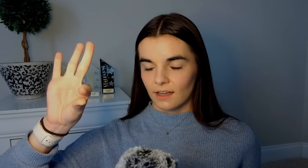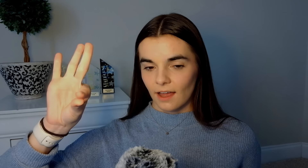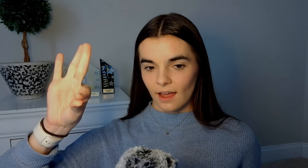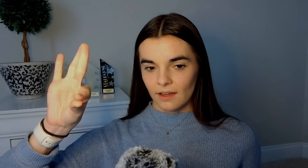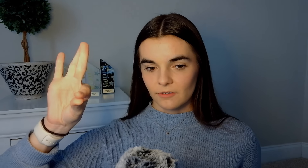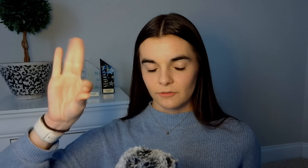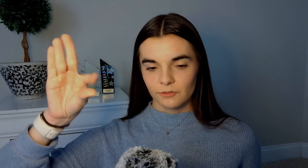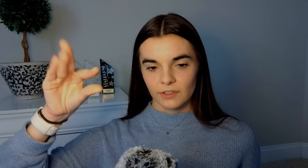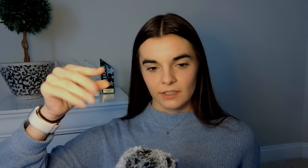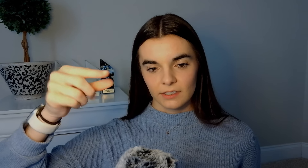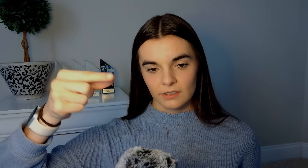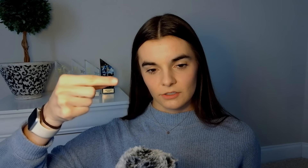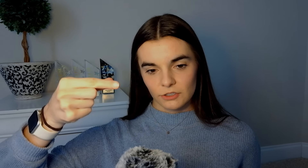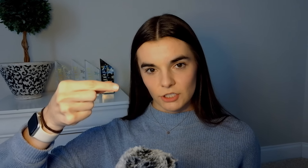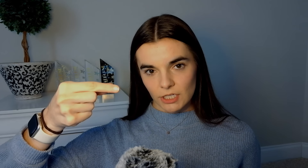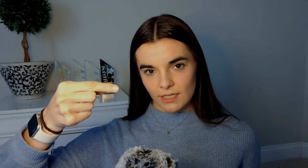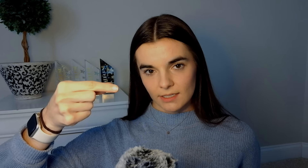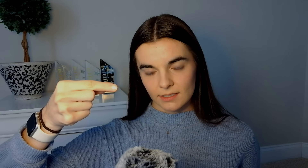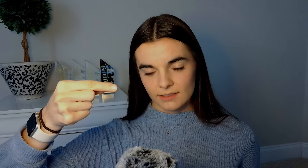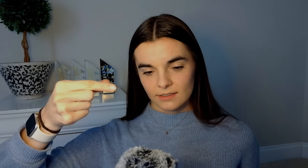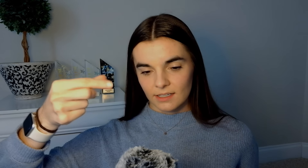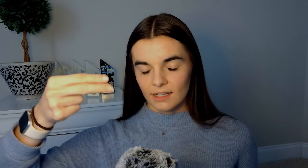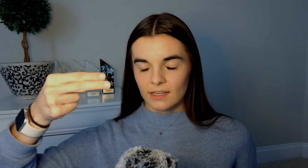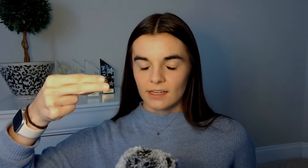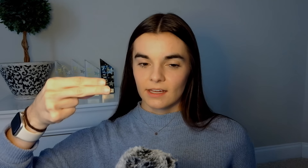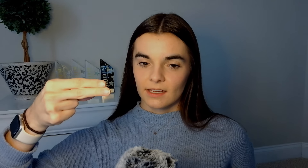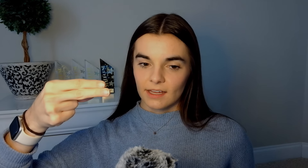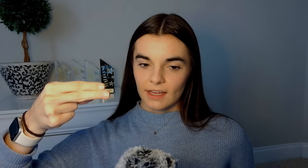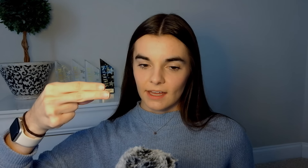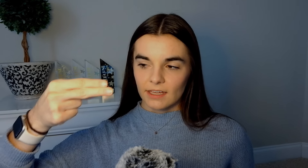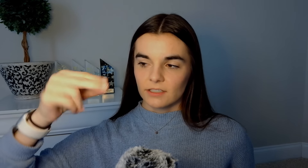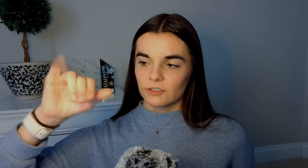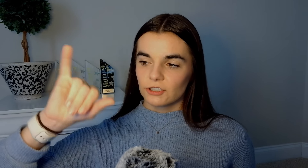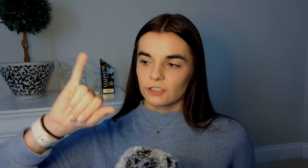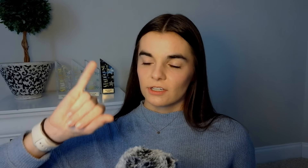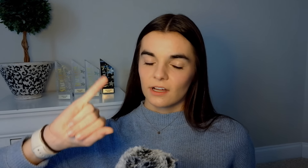F, G, H,